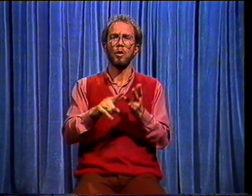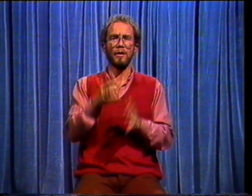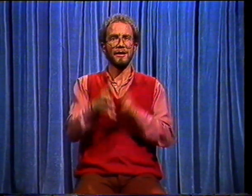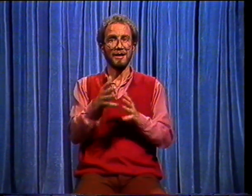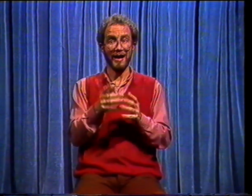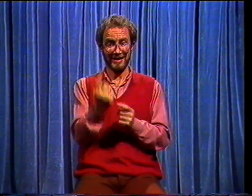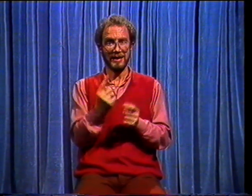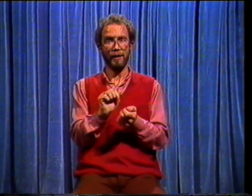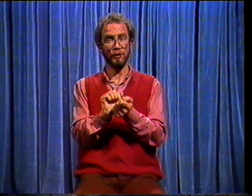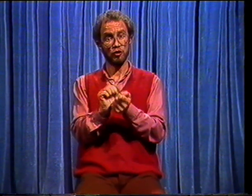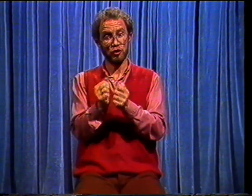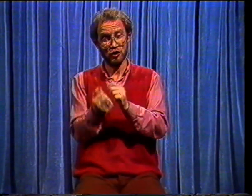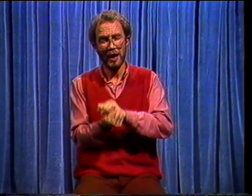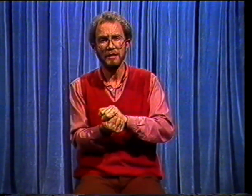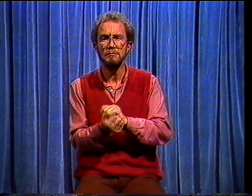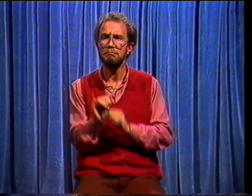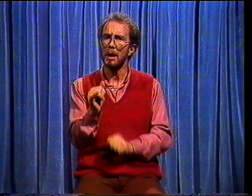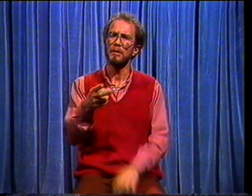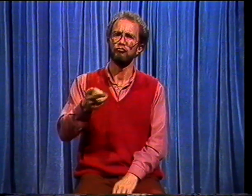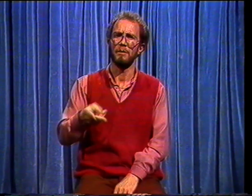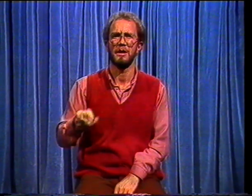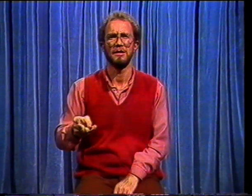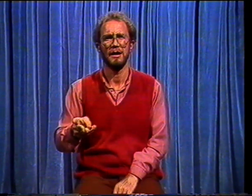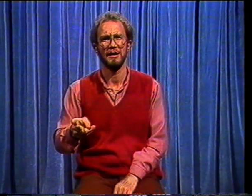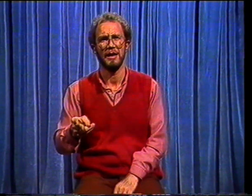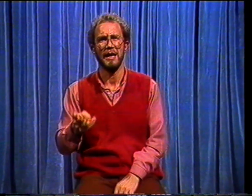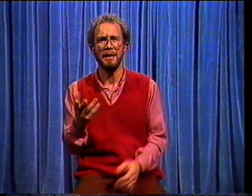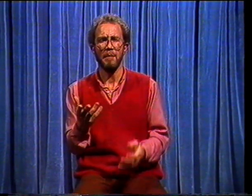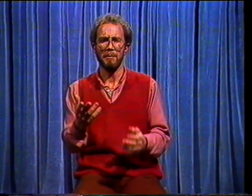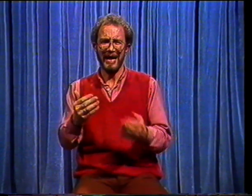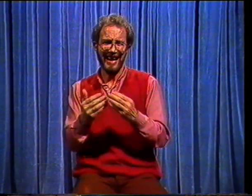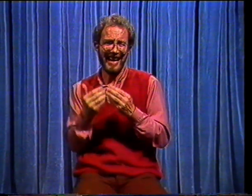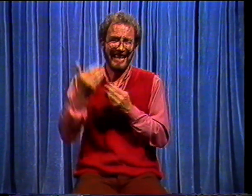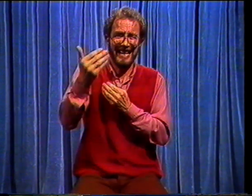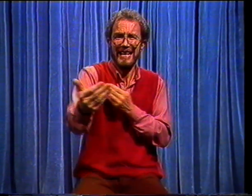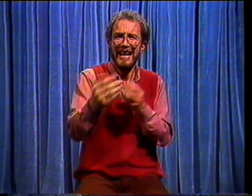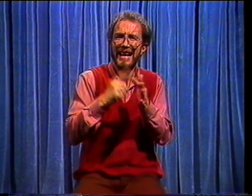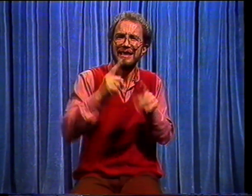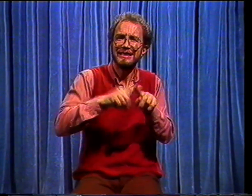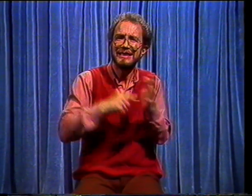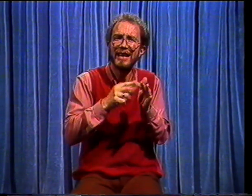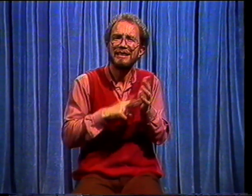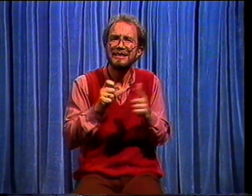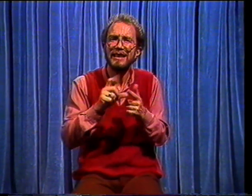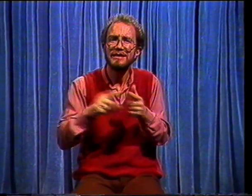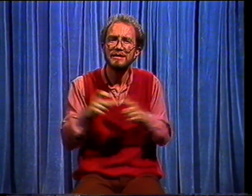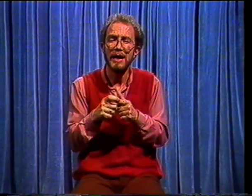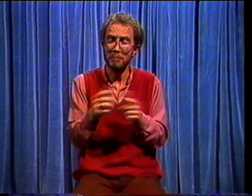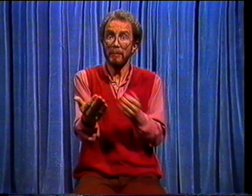So the sign itself is changed. It might be repeated. It might go on for a longer period of time,